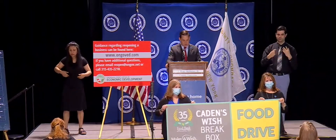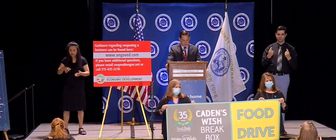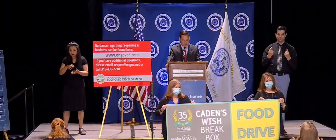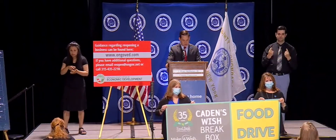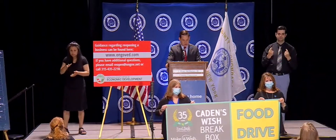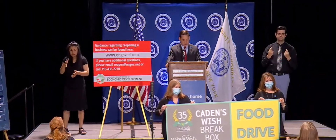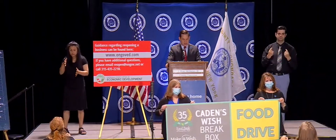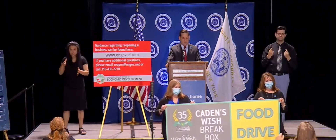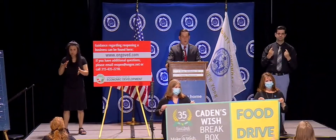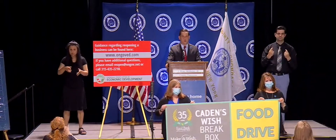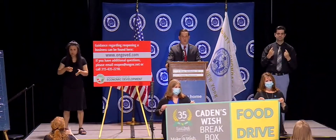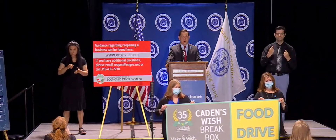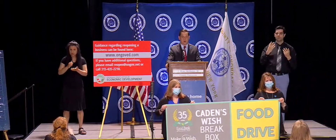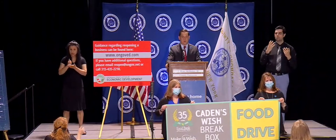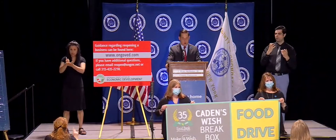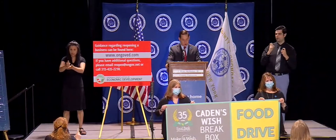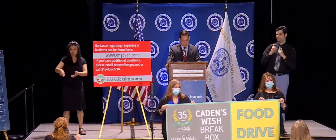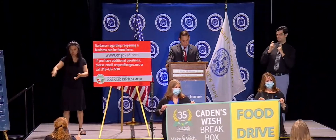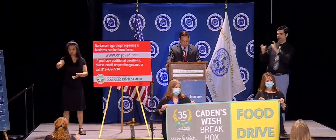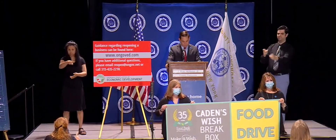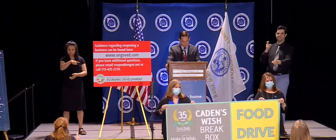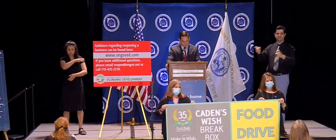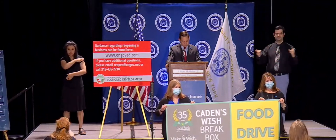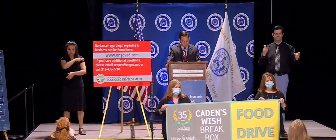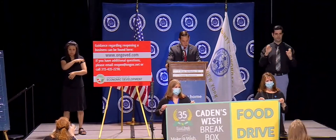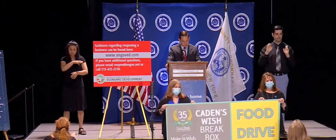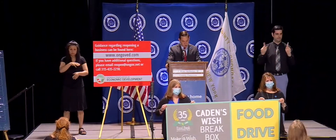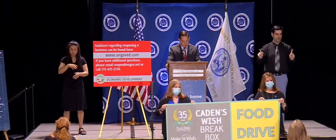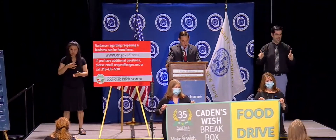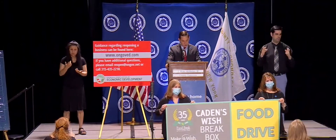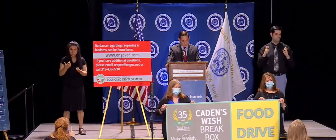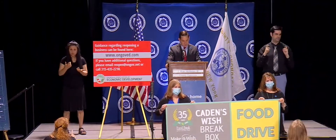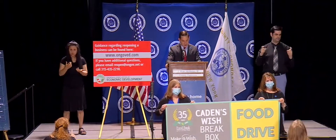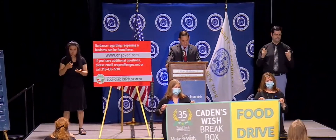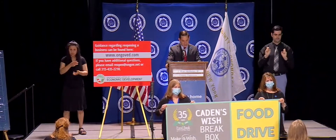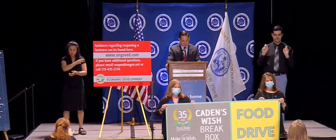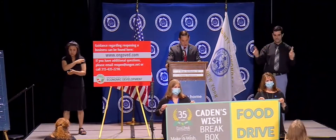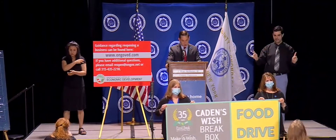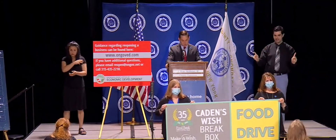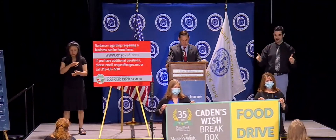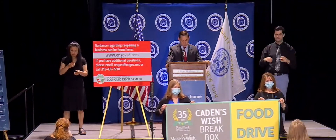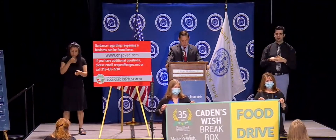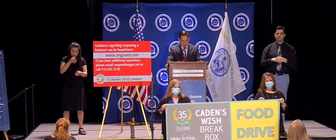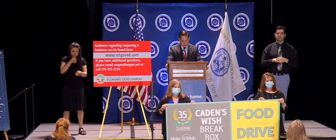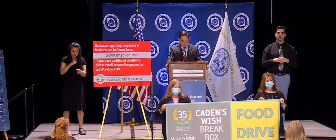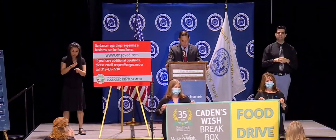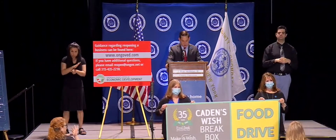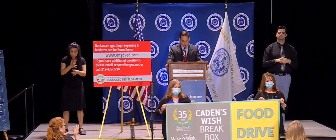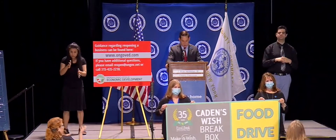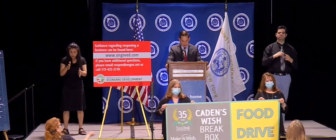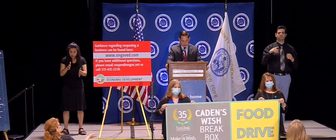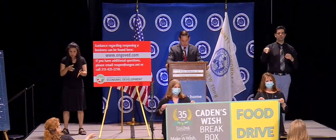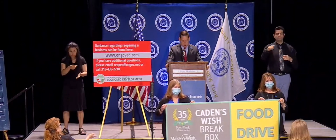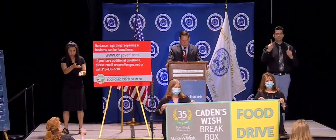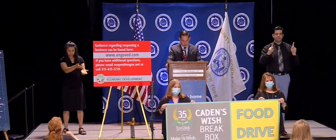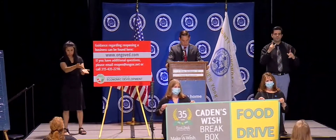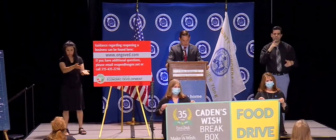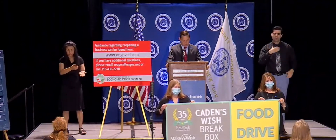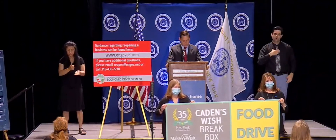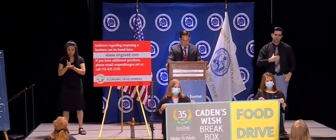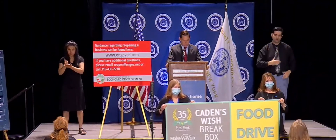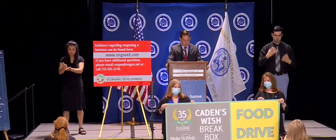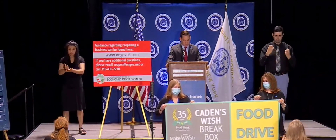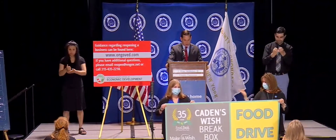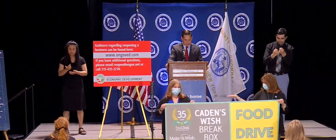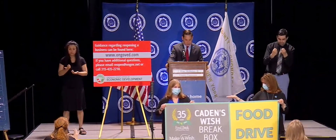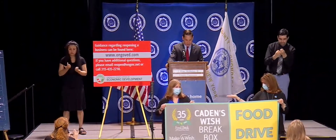decided to use it to help those struggling with hunger. So to make Caden's wish come true, Make-A-Wish has partnered with the